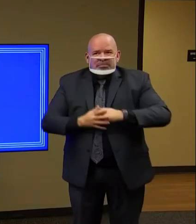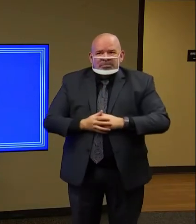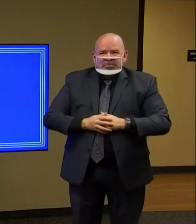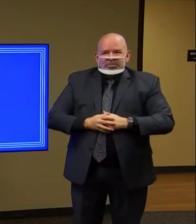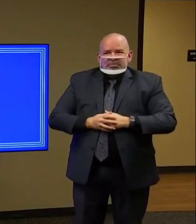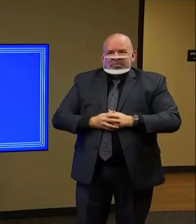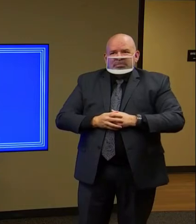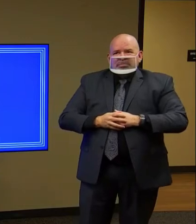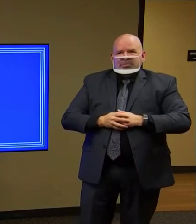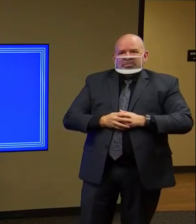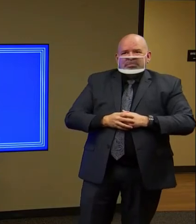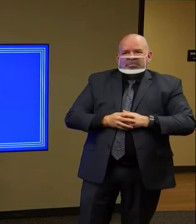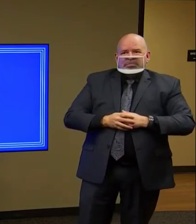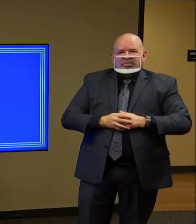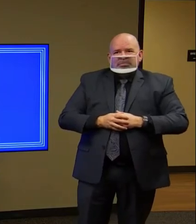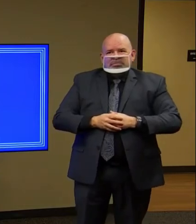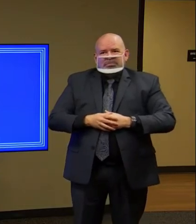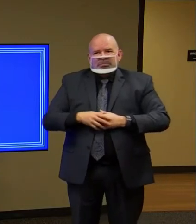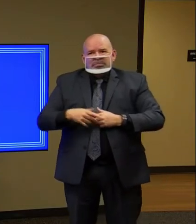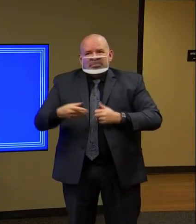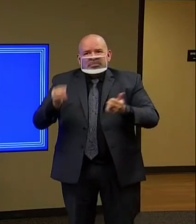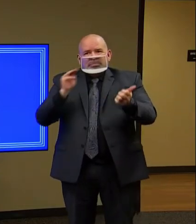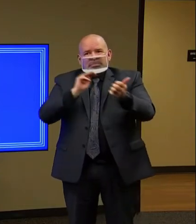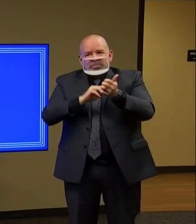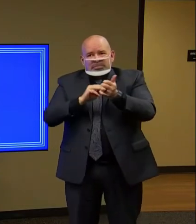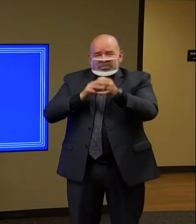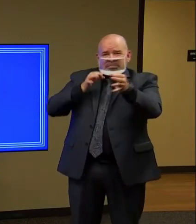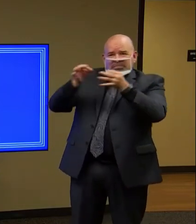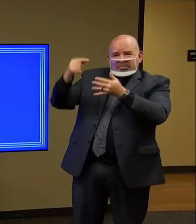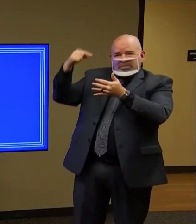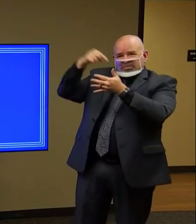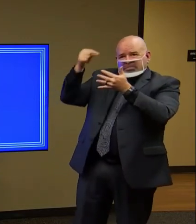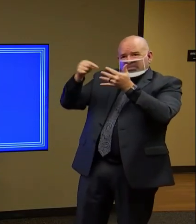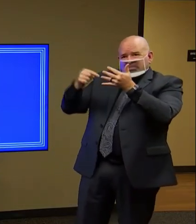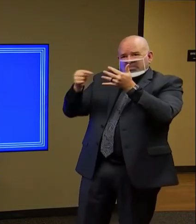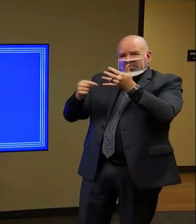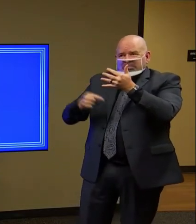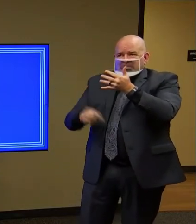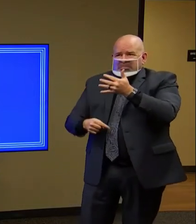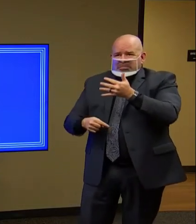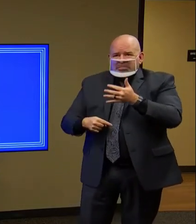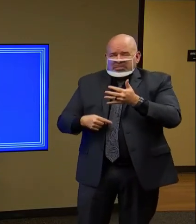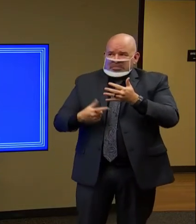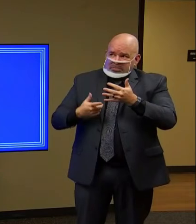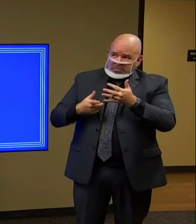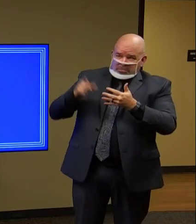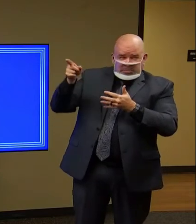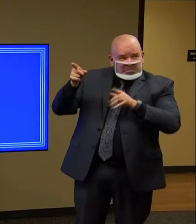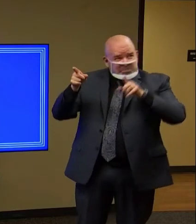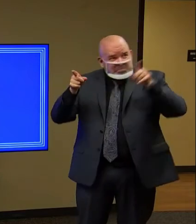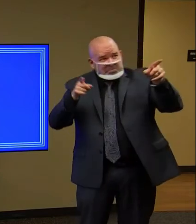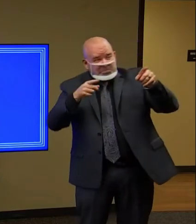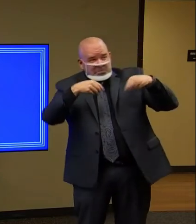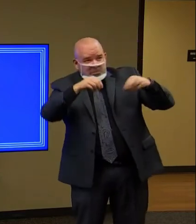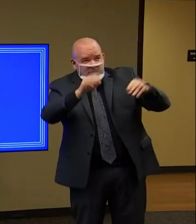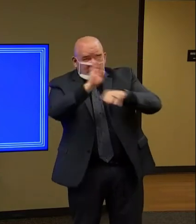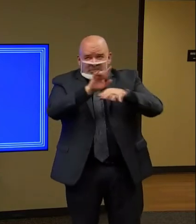Judge, but my mental health dictates that I've got to balance my mental